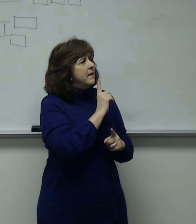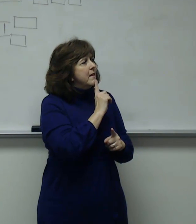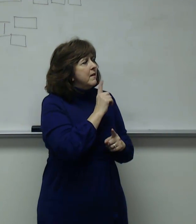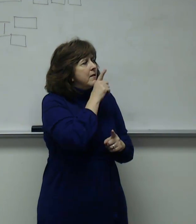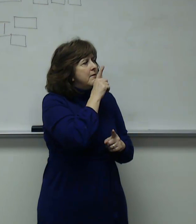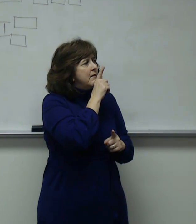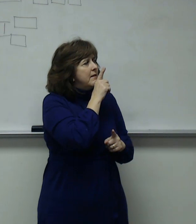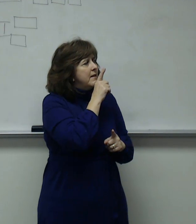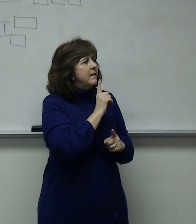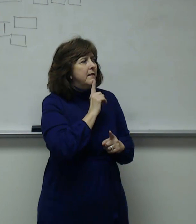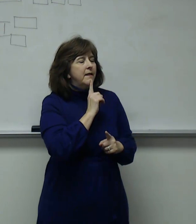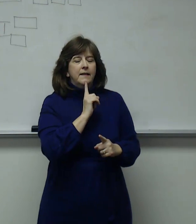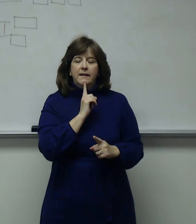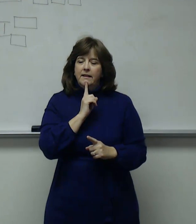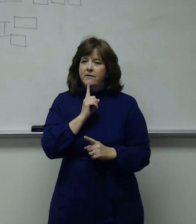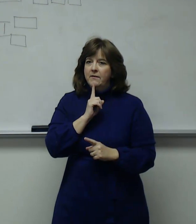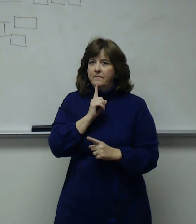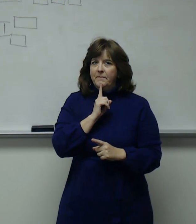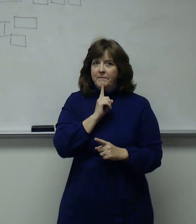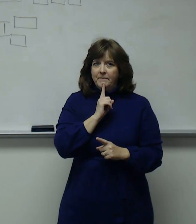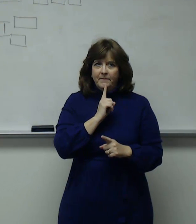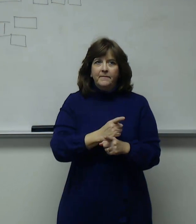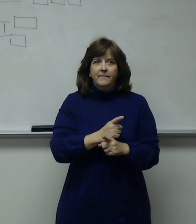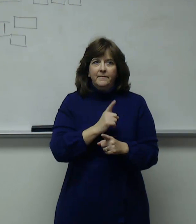No? Okay.